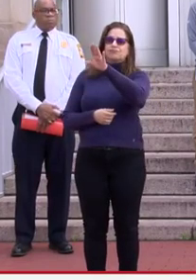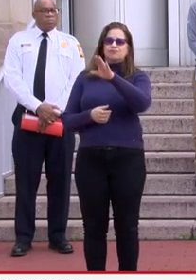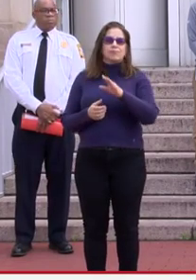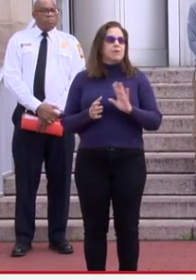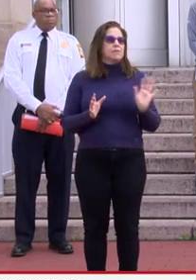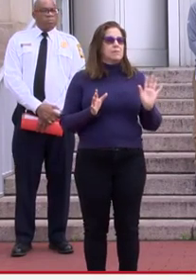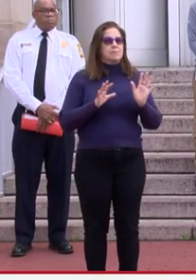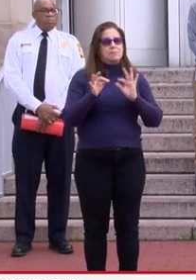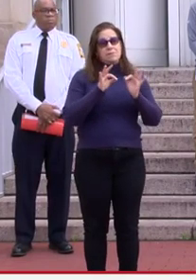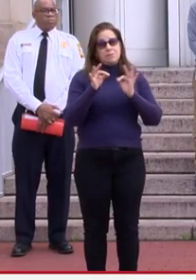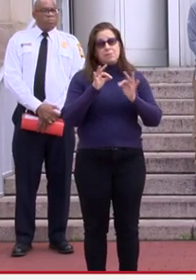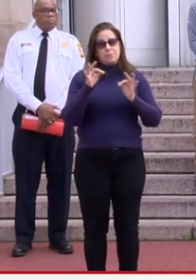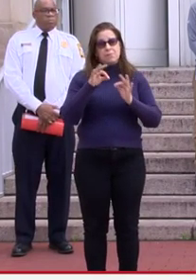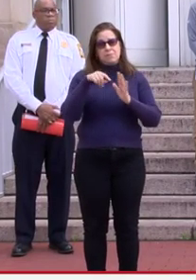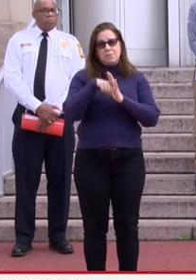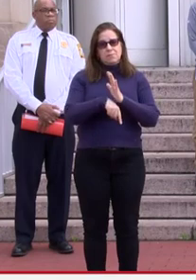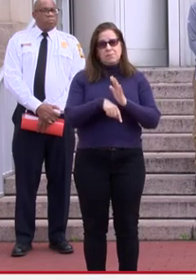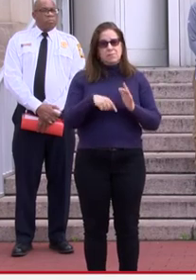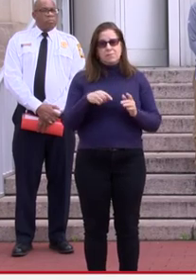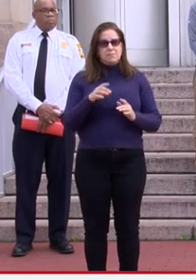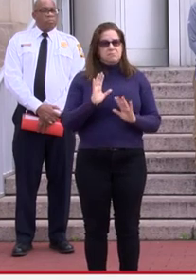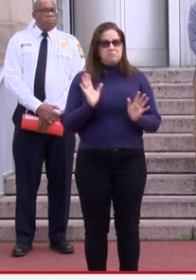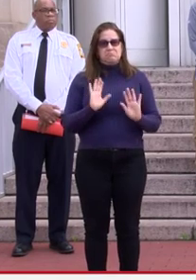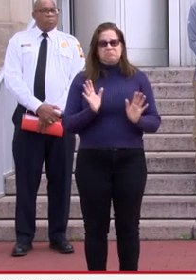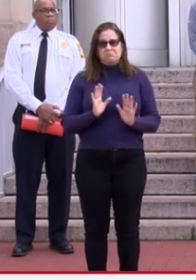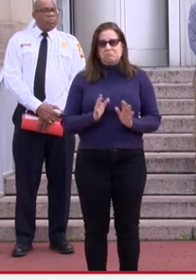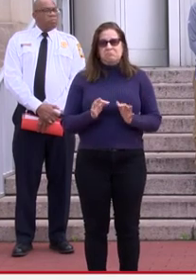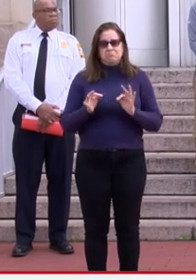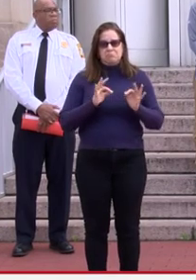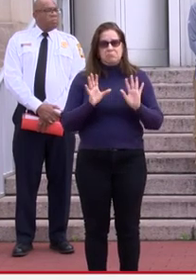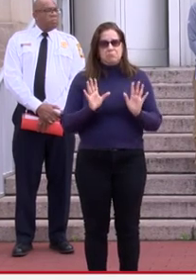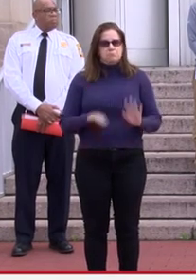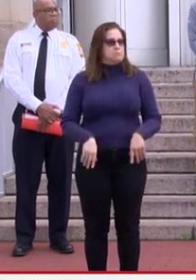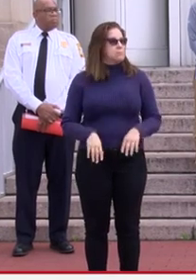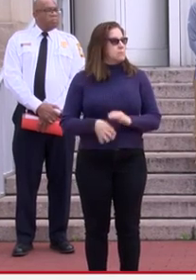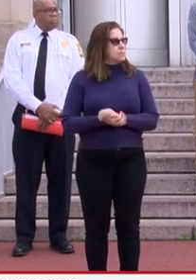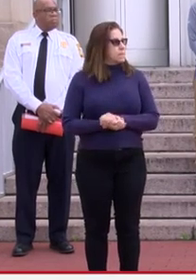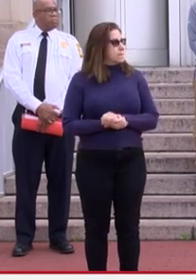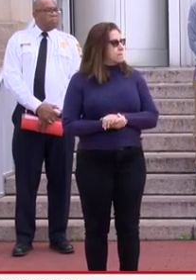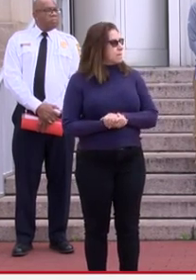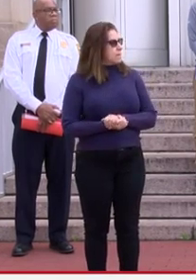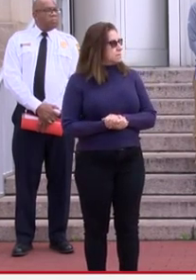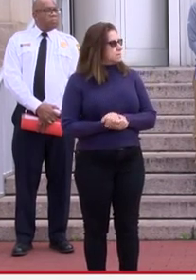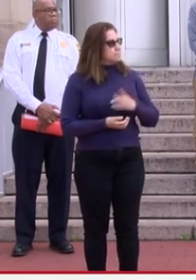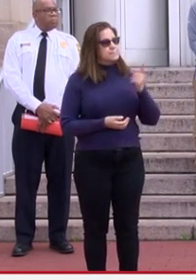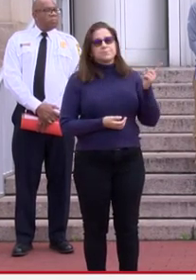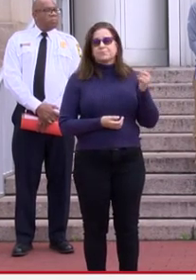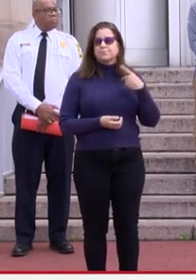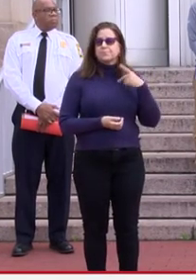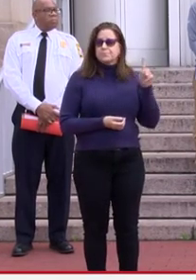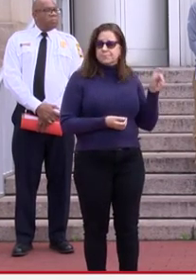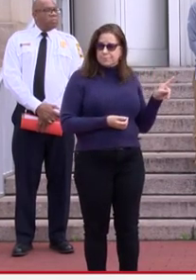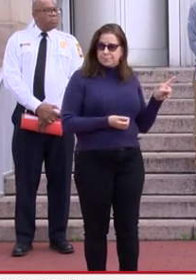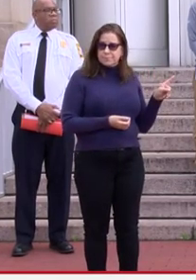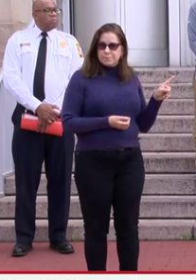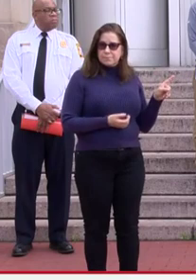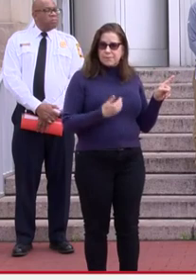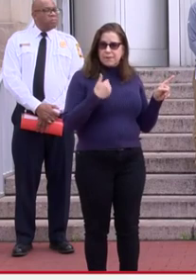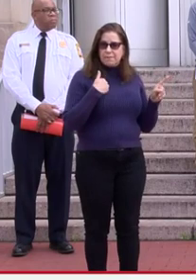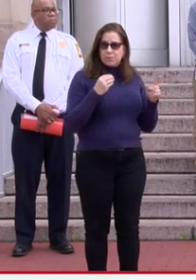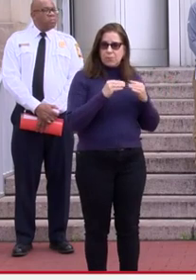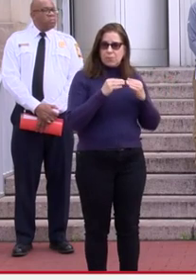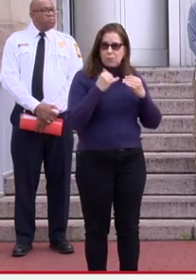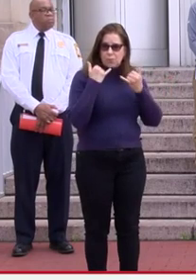share that with you. If we can share it, we'll make it available. Chief, last question. Have you seen an uptick in calls for domestic violence